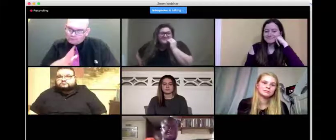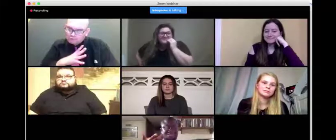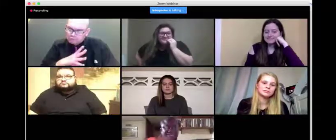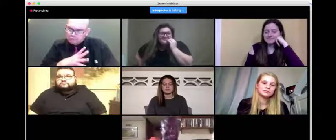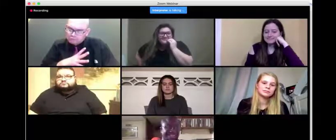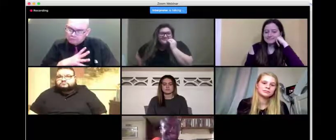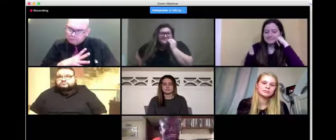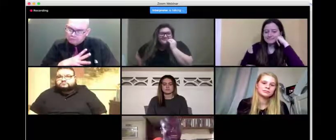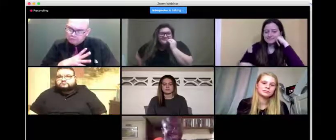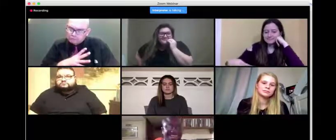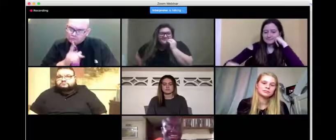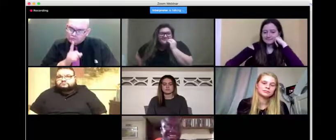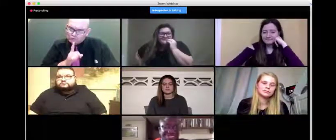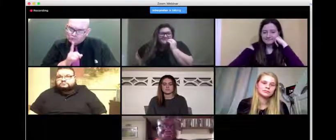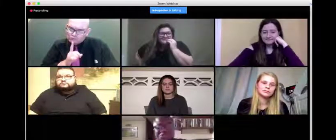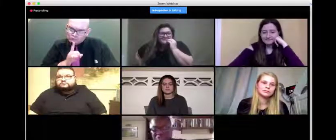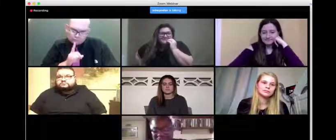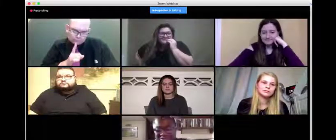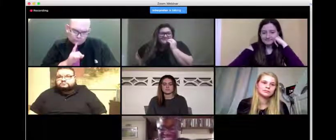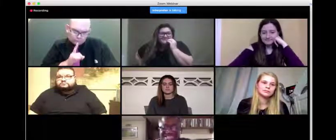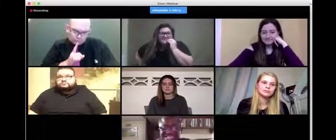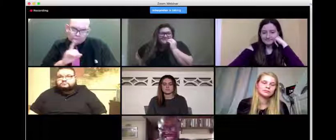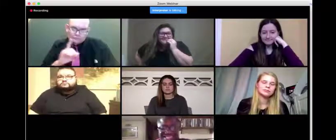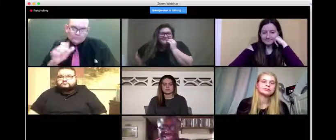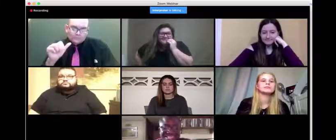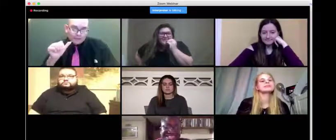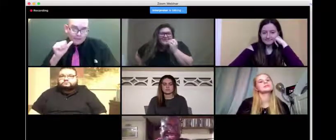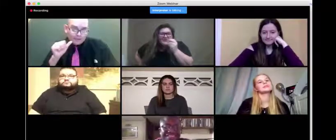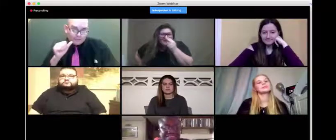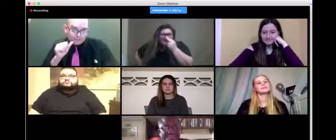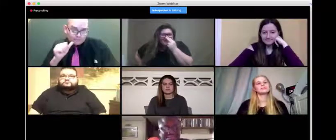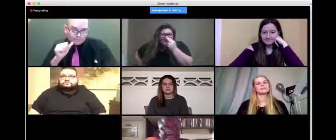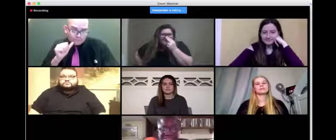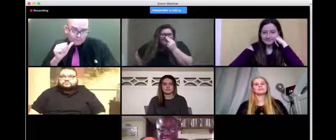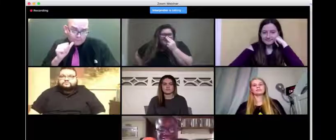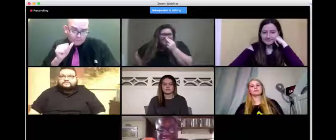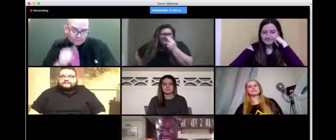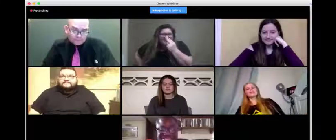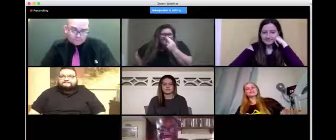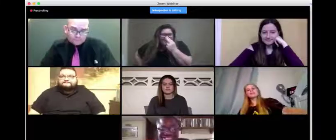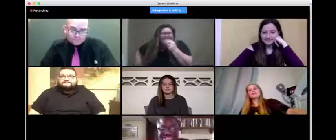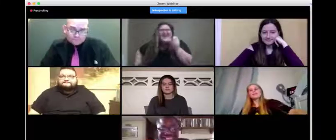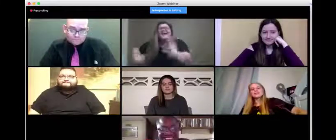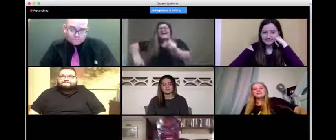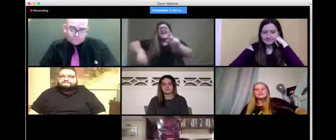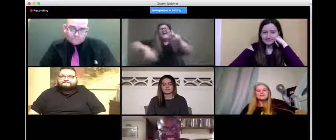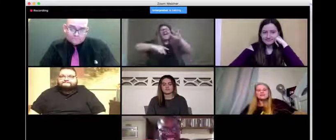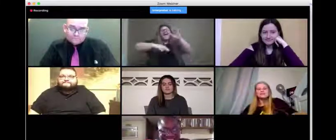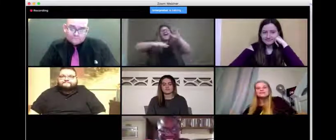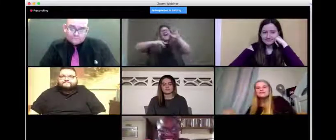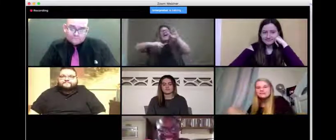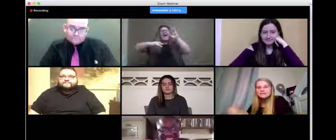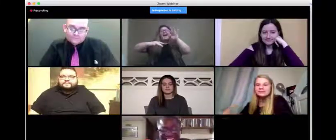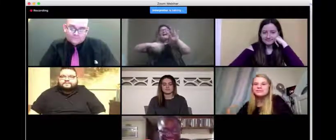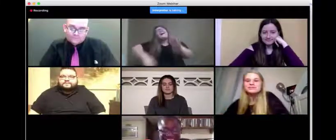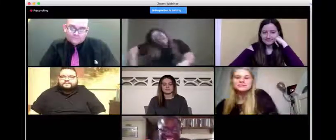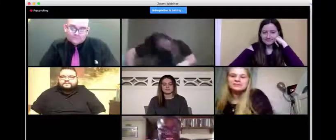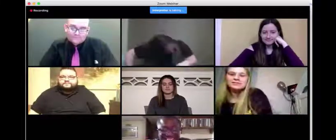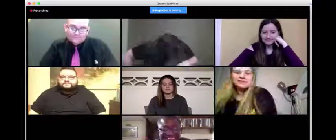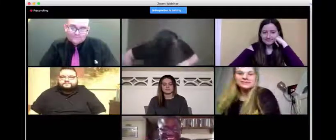Amanda, what do you think? I think he's funny. Okay. Why? Okay. I was thinking